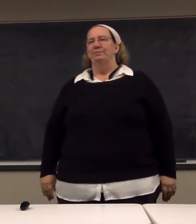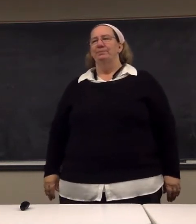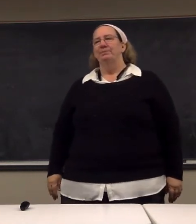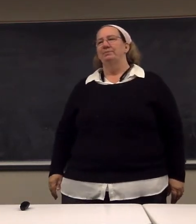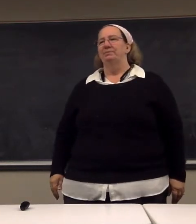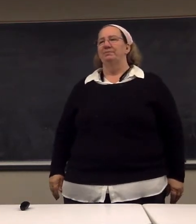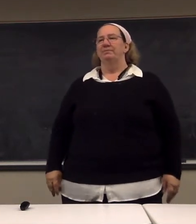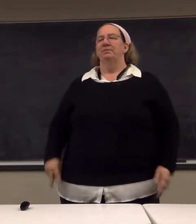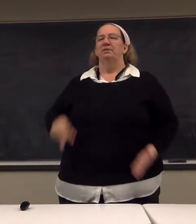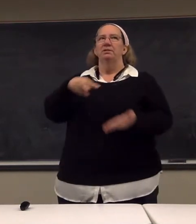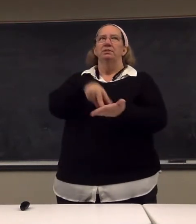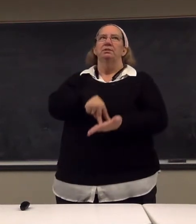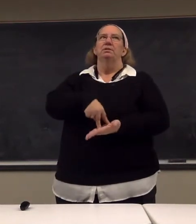Stand for a long time.